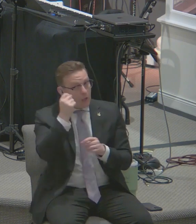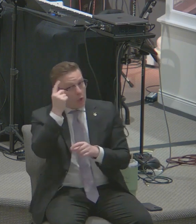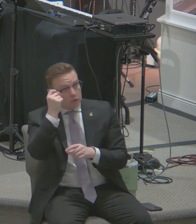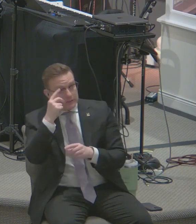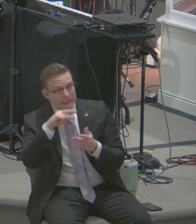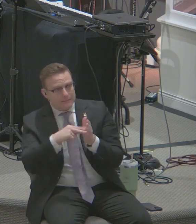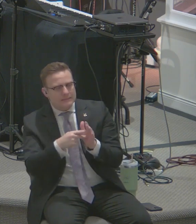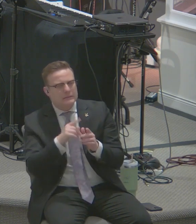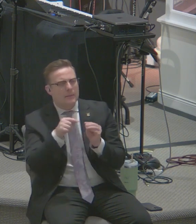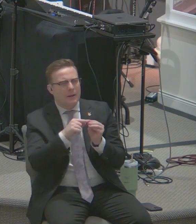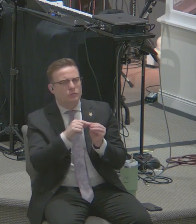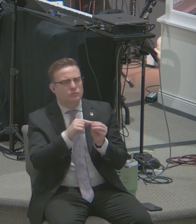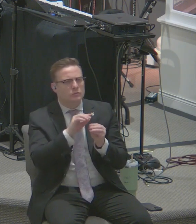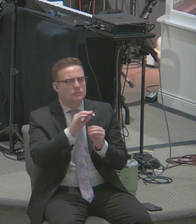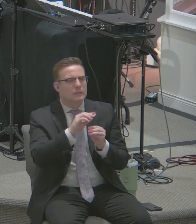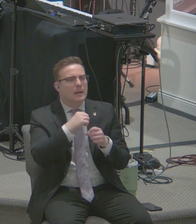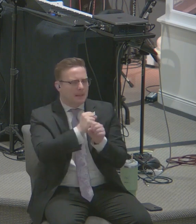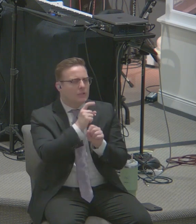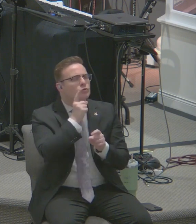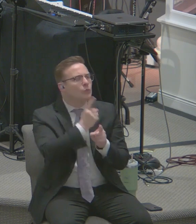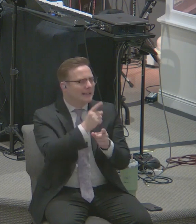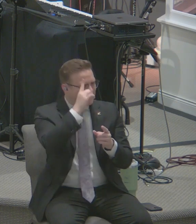towards your future.